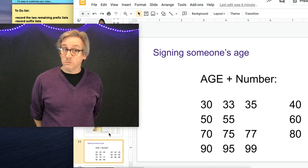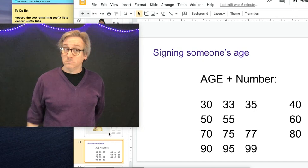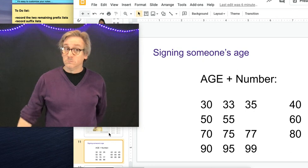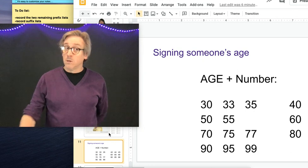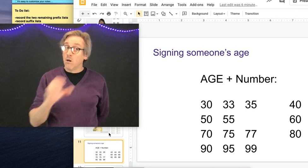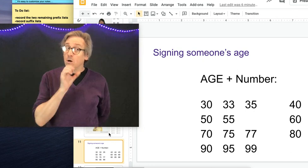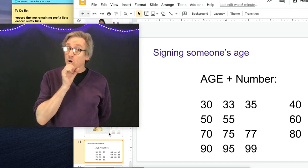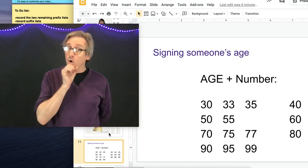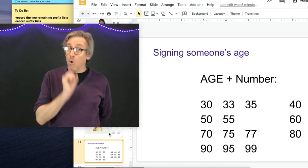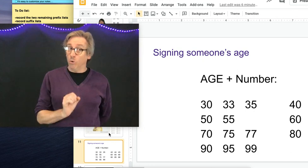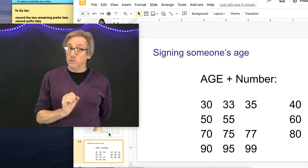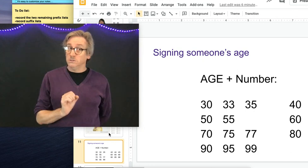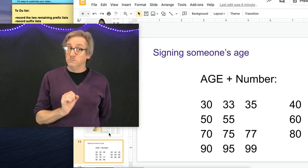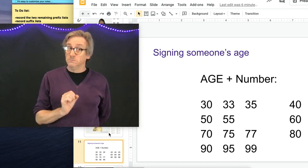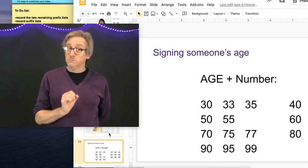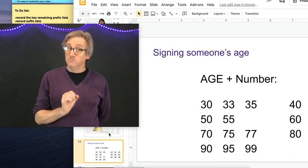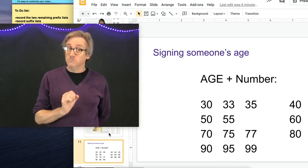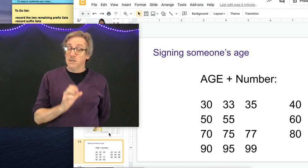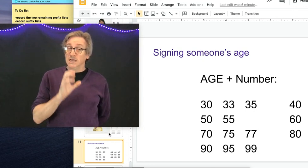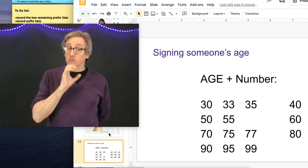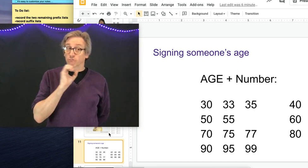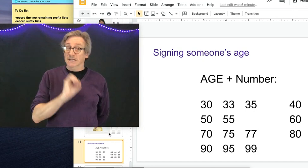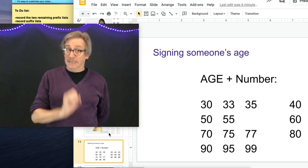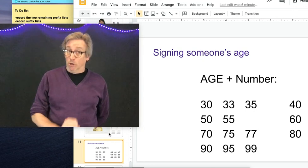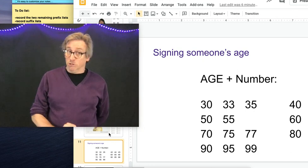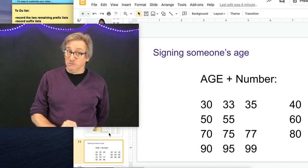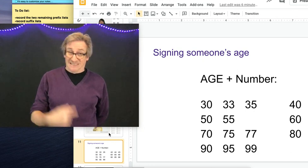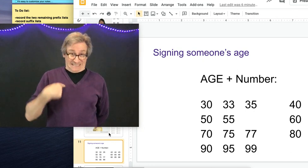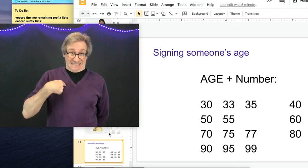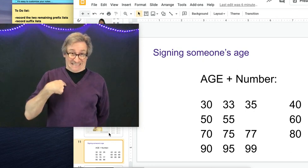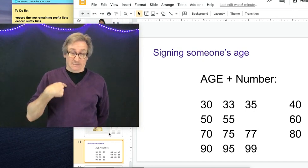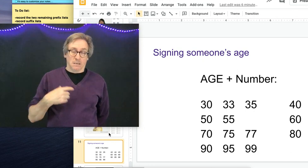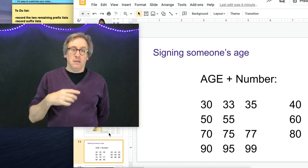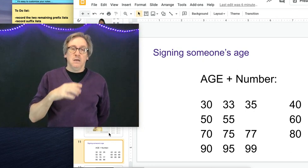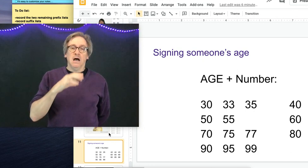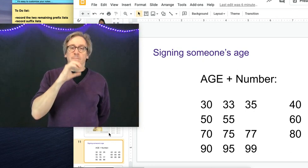old. Old. Really old.